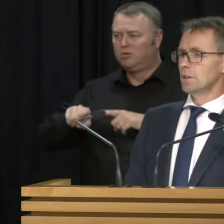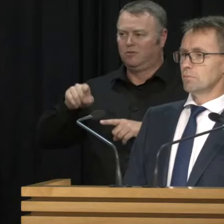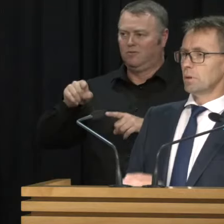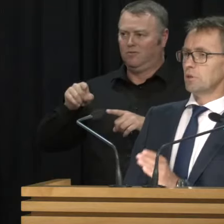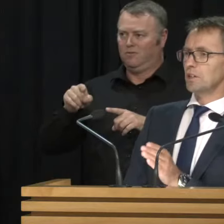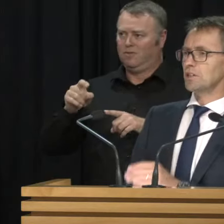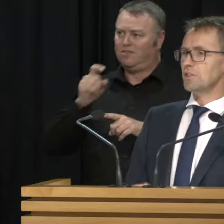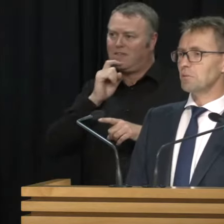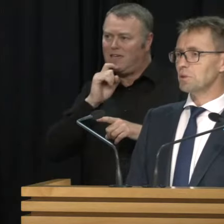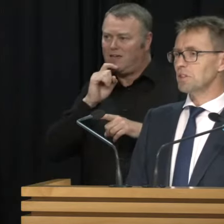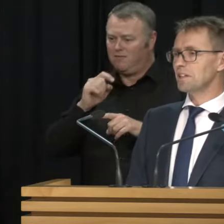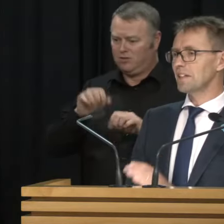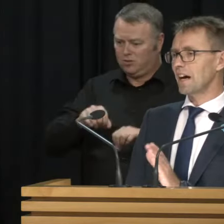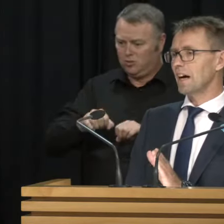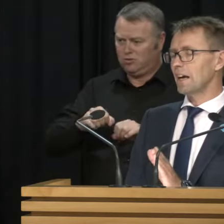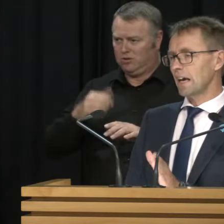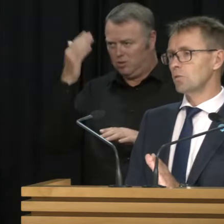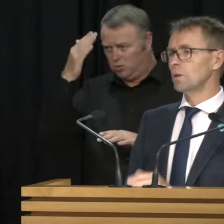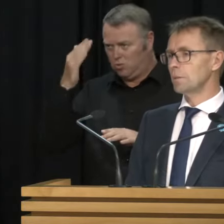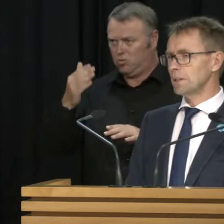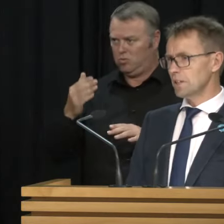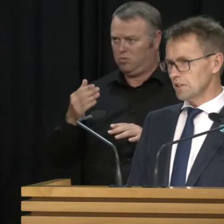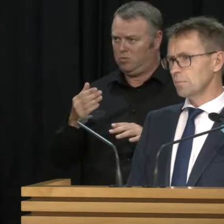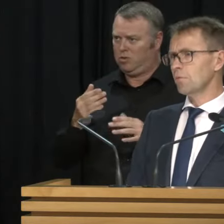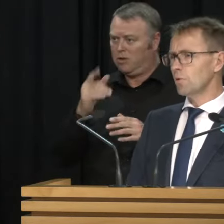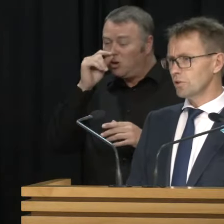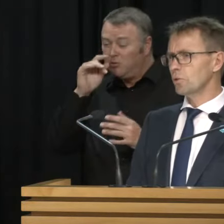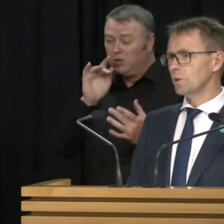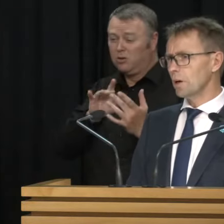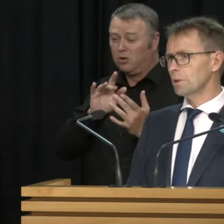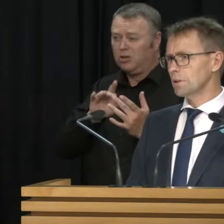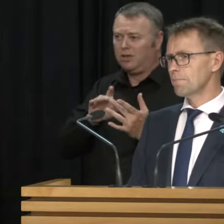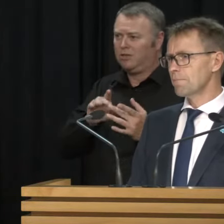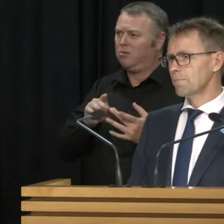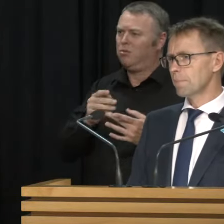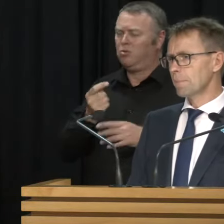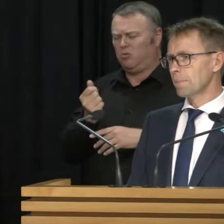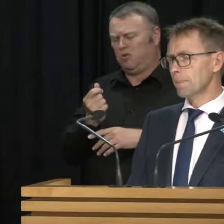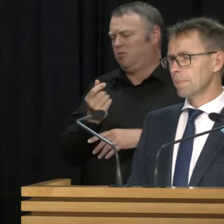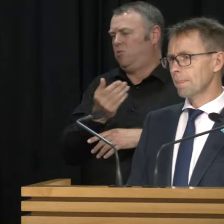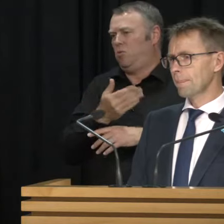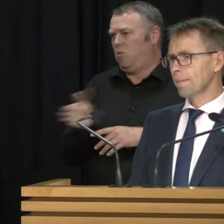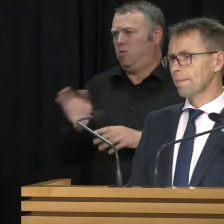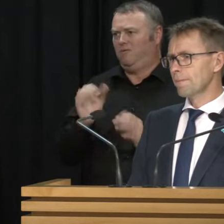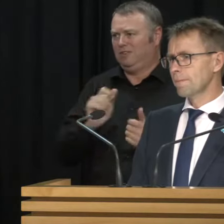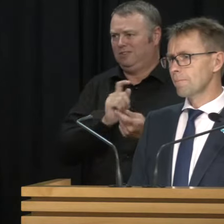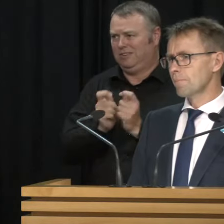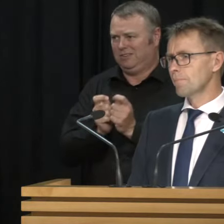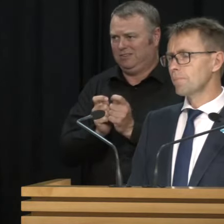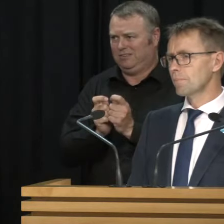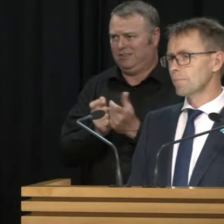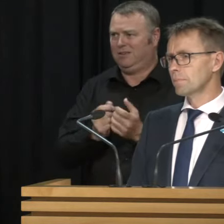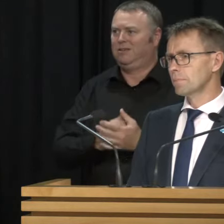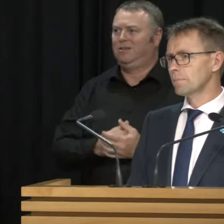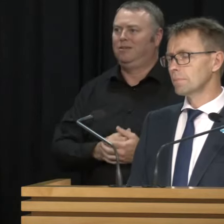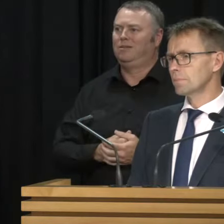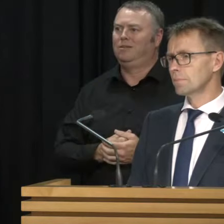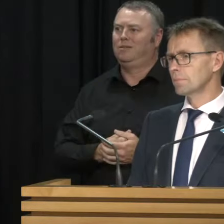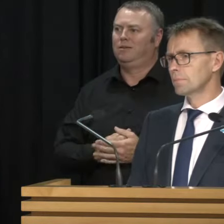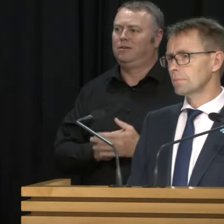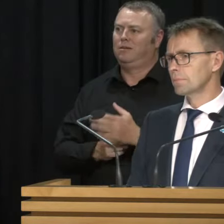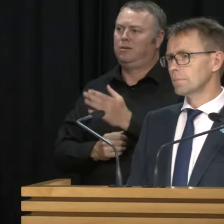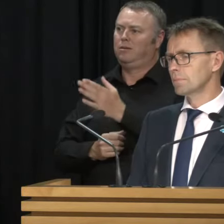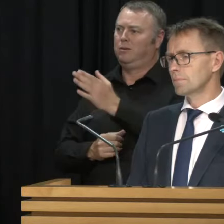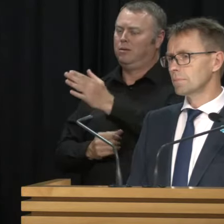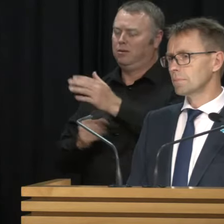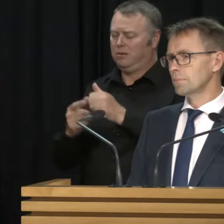90, probably 97% had already been tested before the school reopened. Are they concerned though, because wouldn't they be in the same category as the student